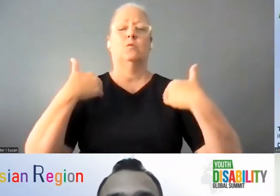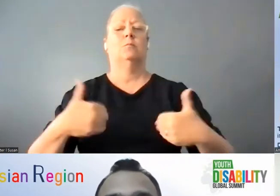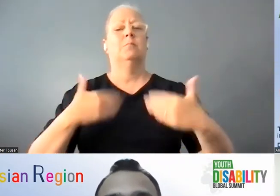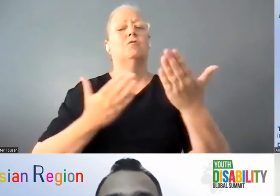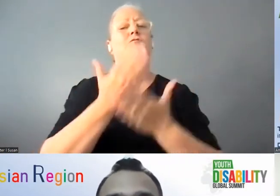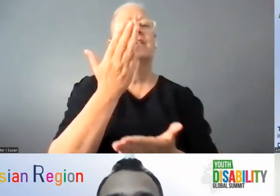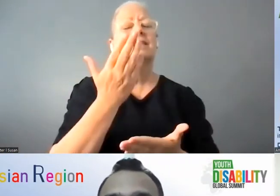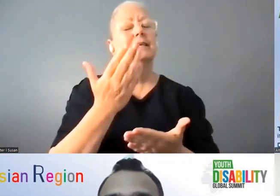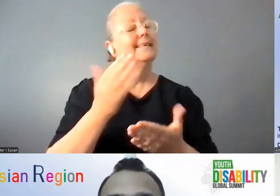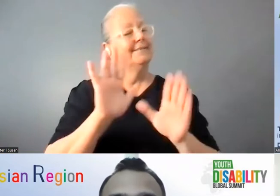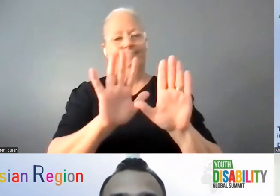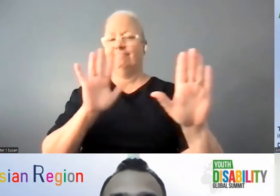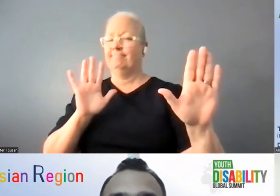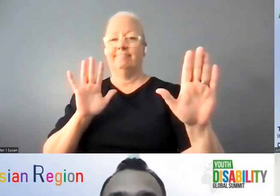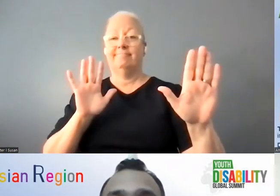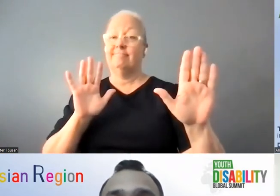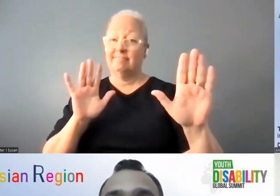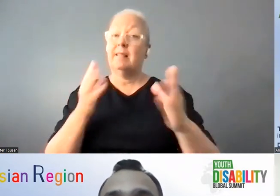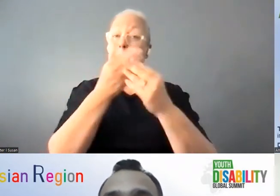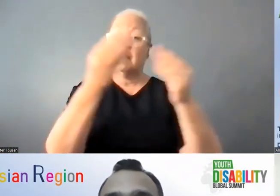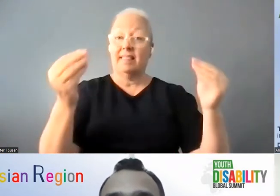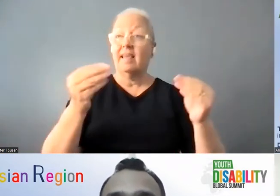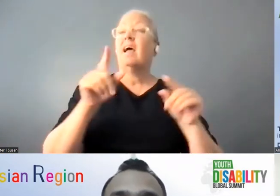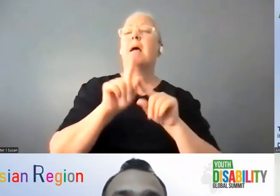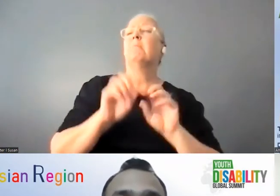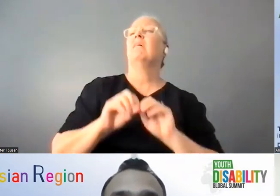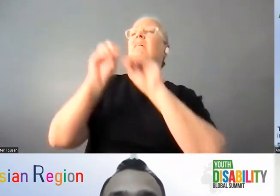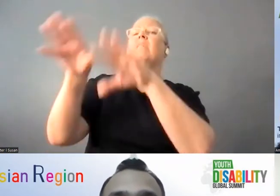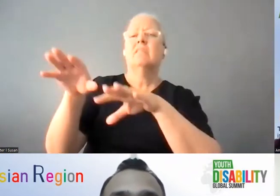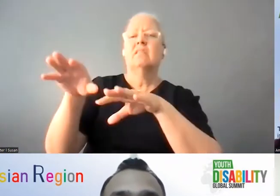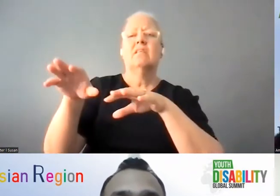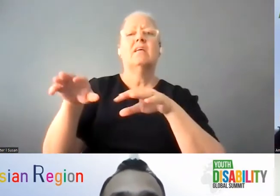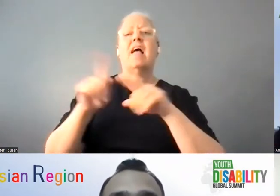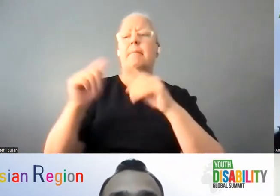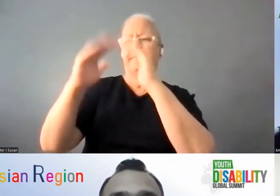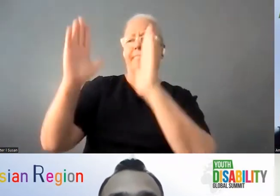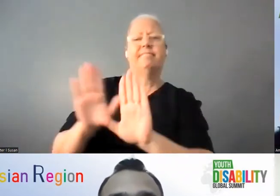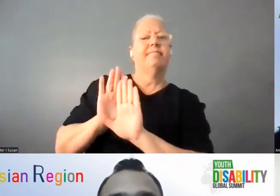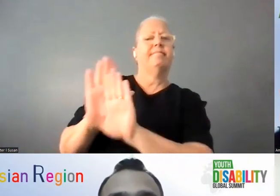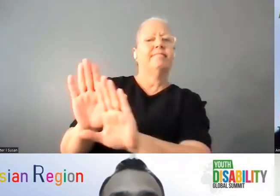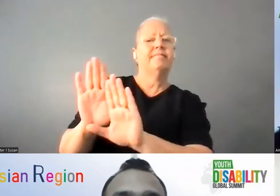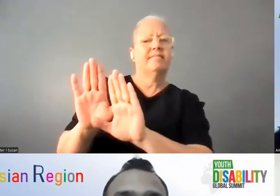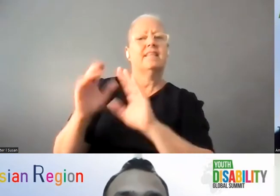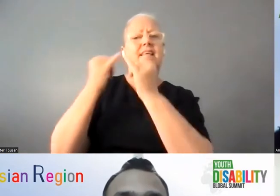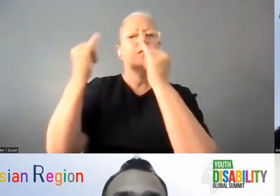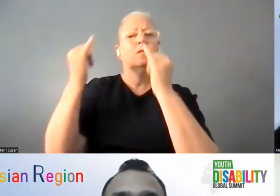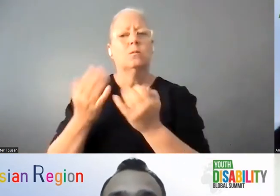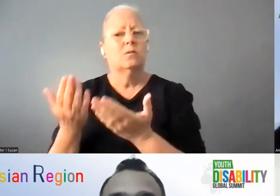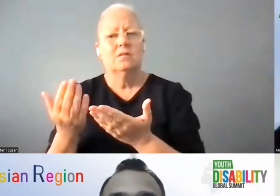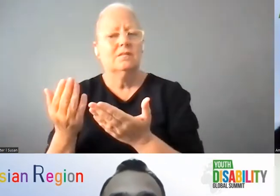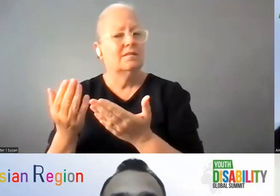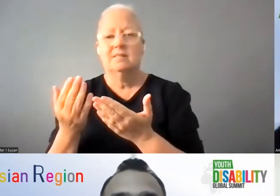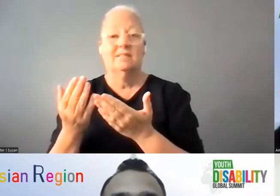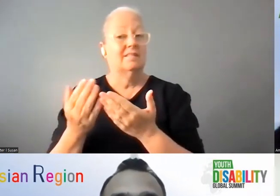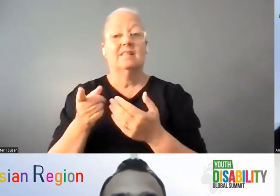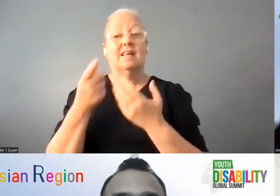institutionalization is a reality in many countries and is growing massively in middle income countries, particularly through new and